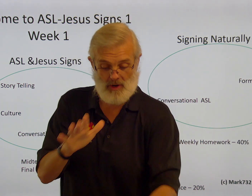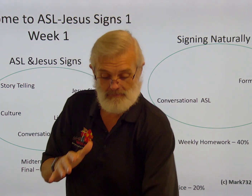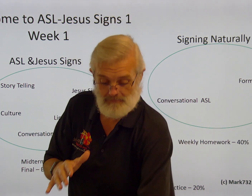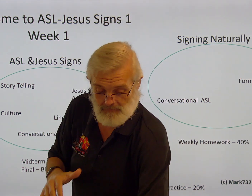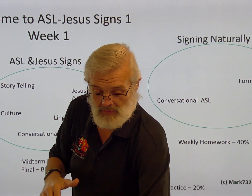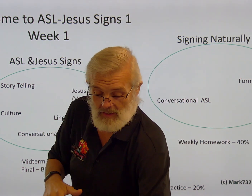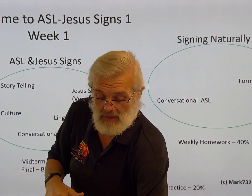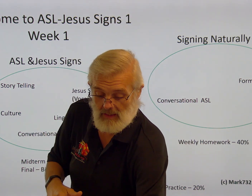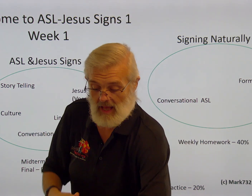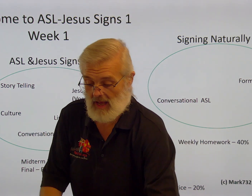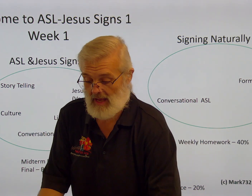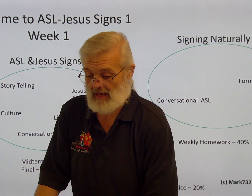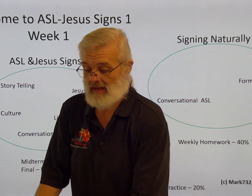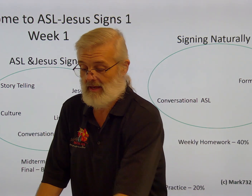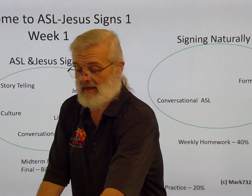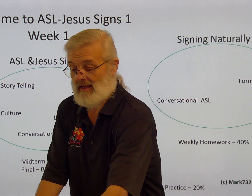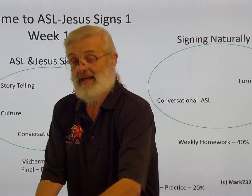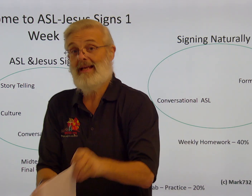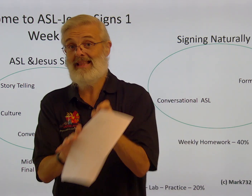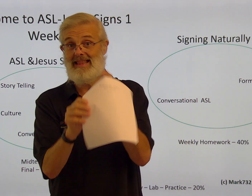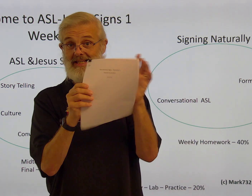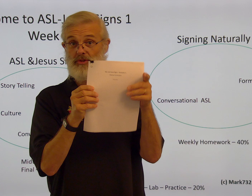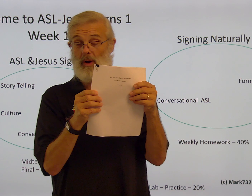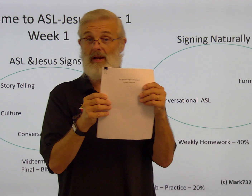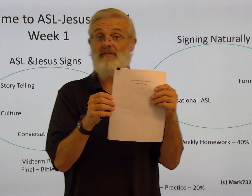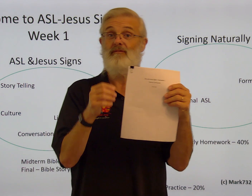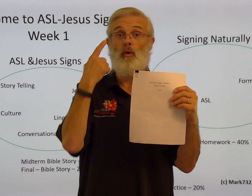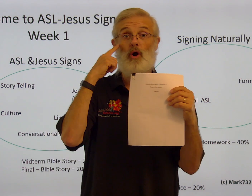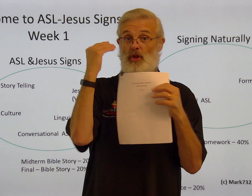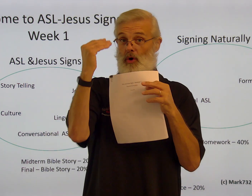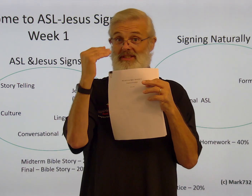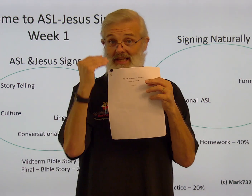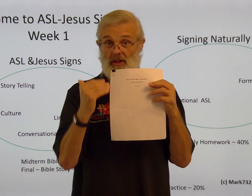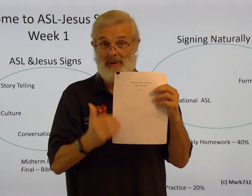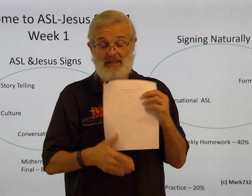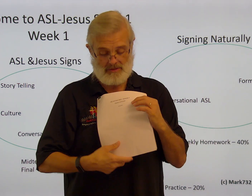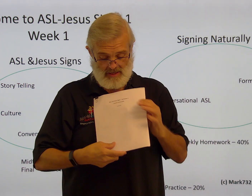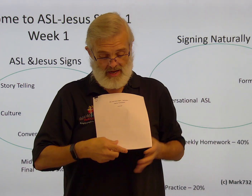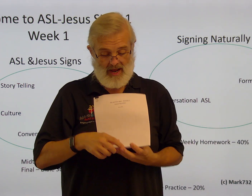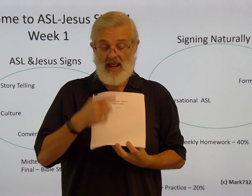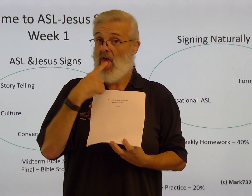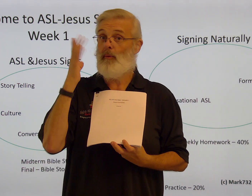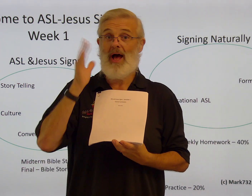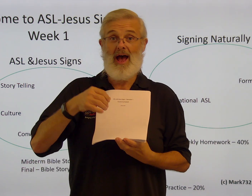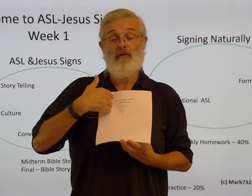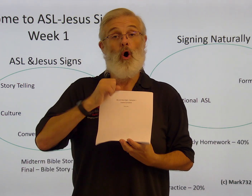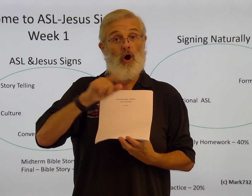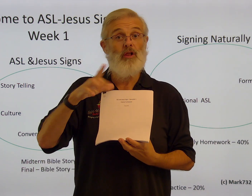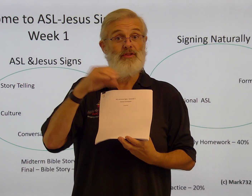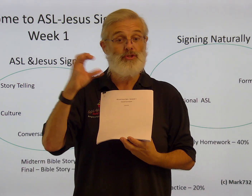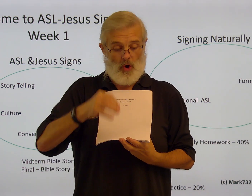paper like this one for your syllabus, and it will have all of the